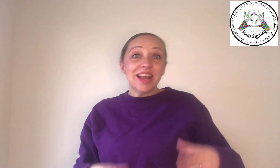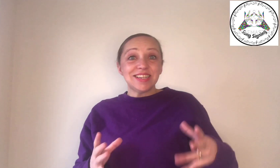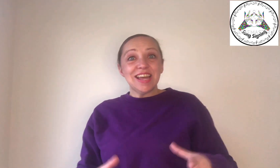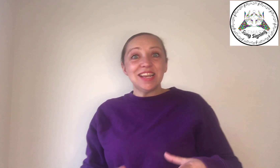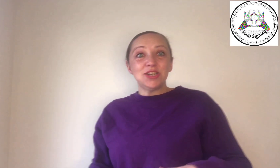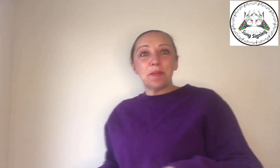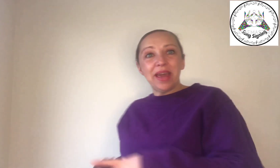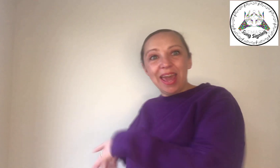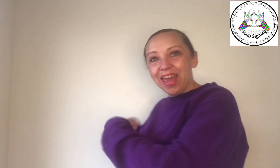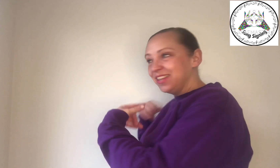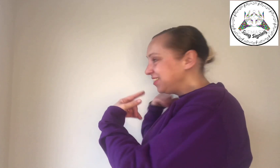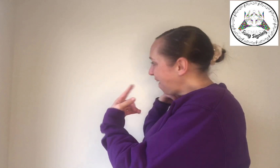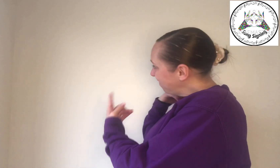And today's topic is,